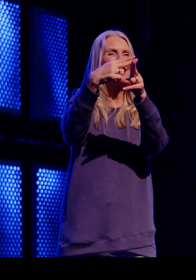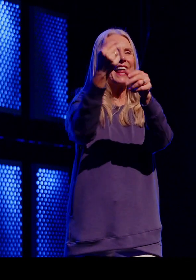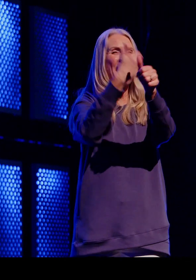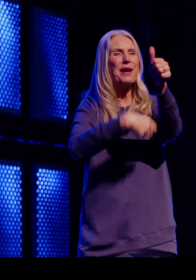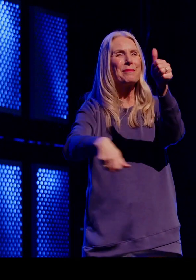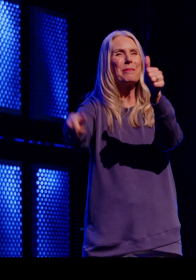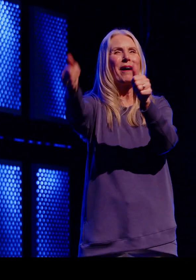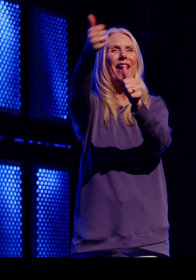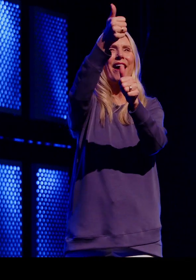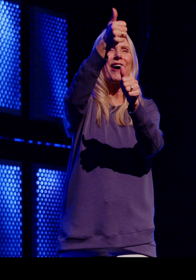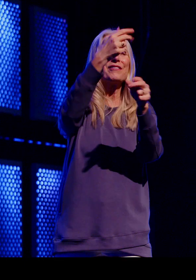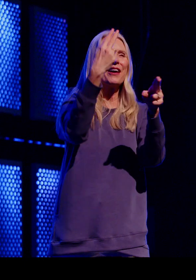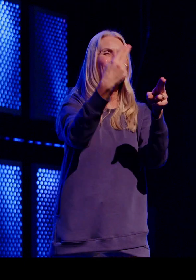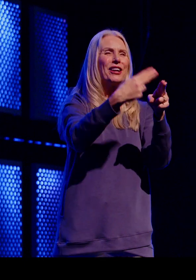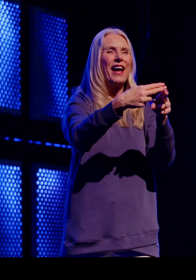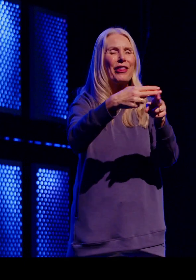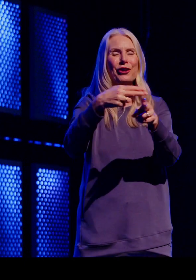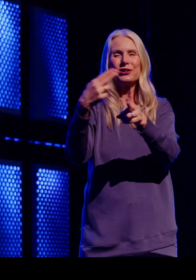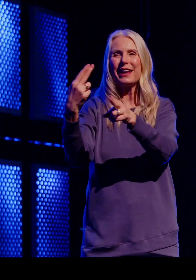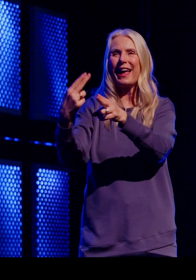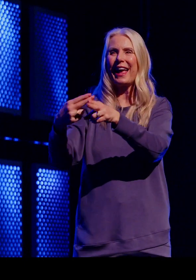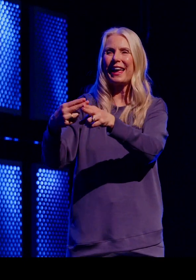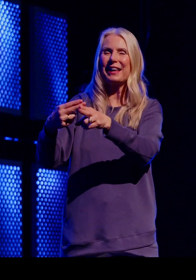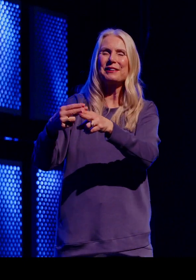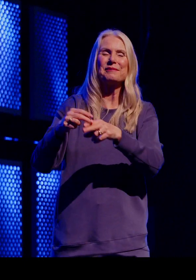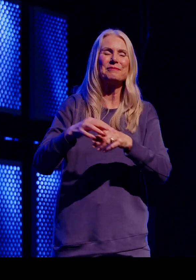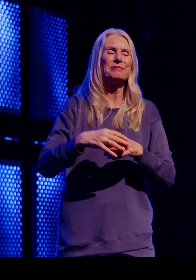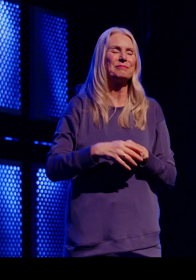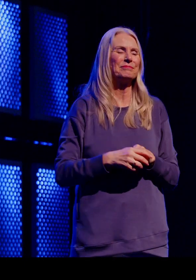Jesus, the name above every other name.